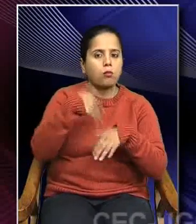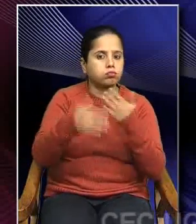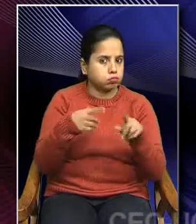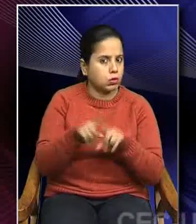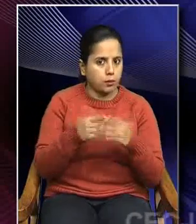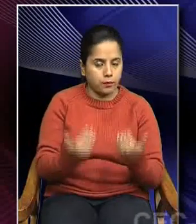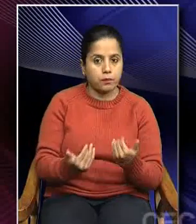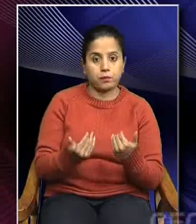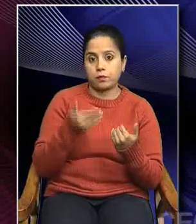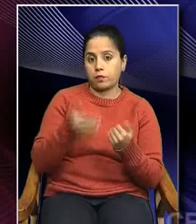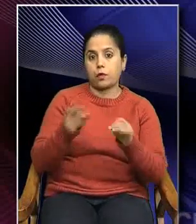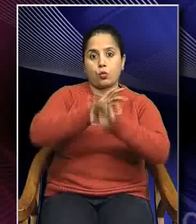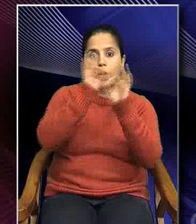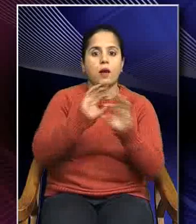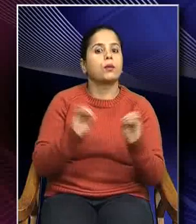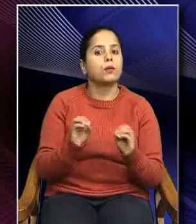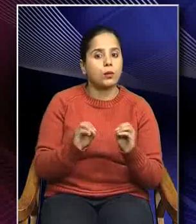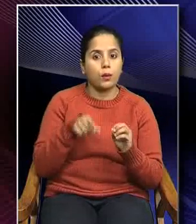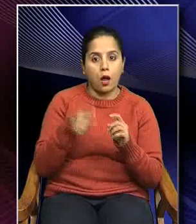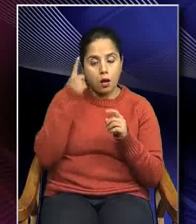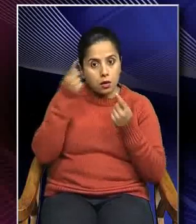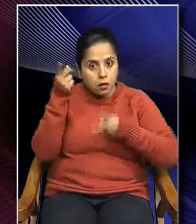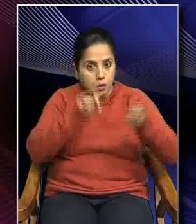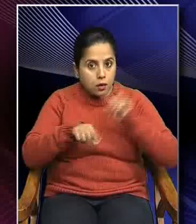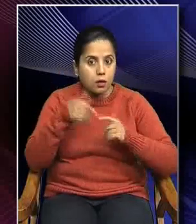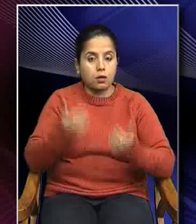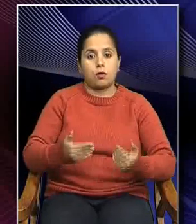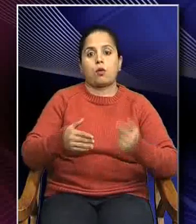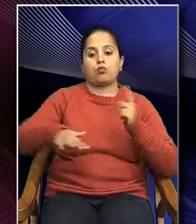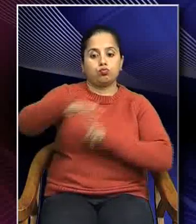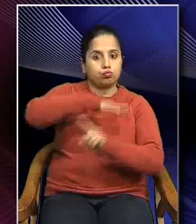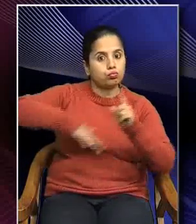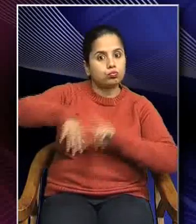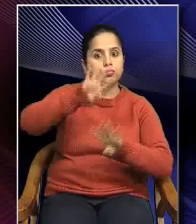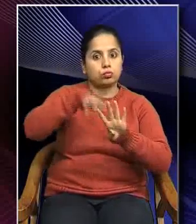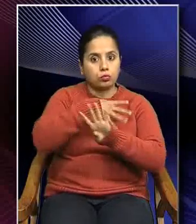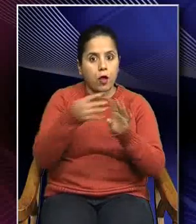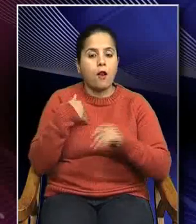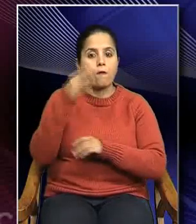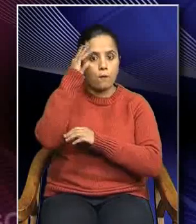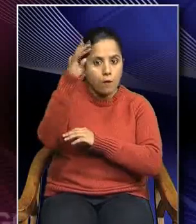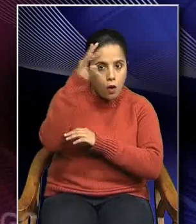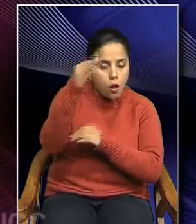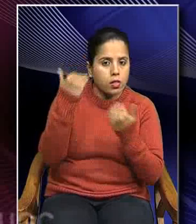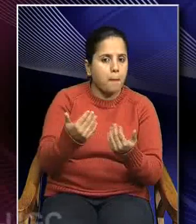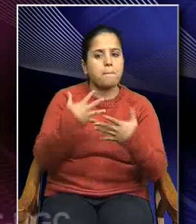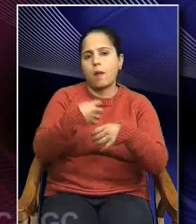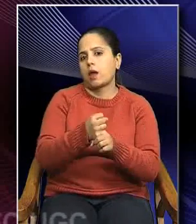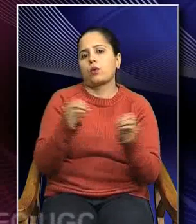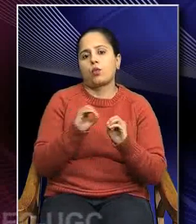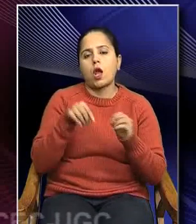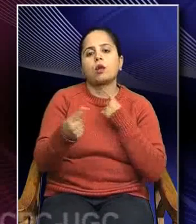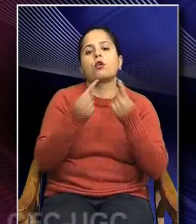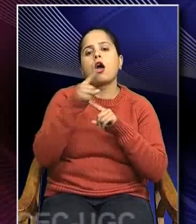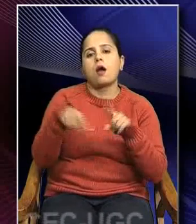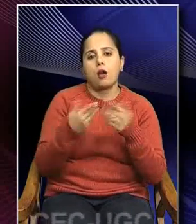it's not in the rarefied stratosphere of philosophy that we would only be talking